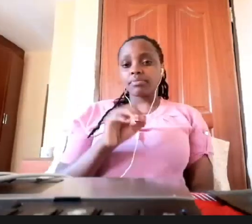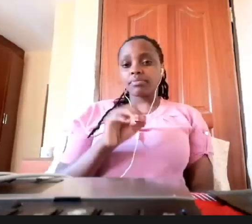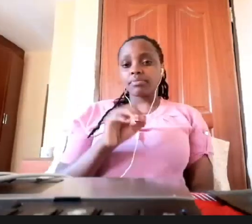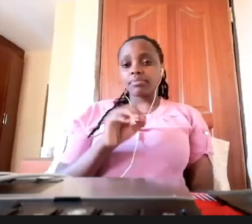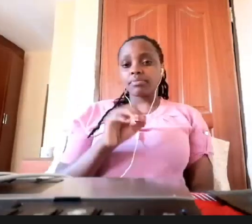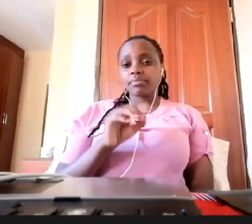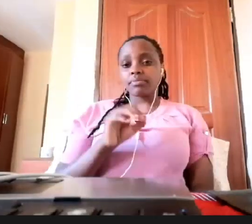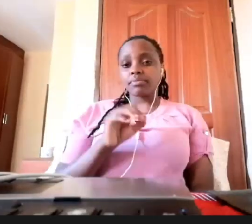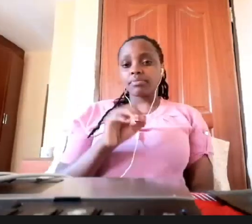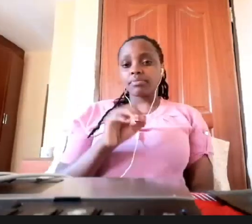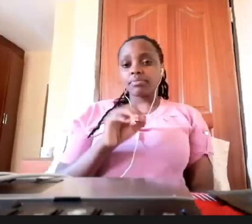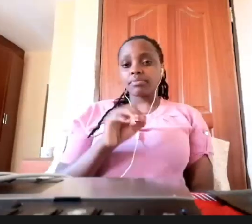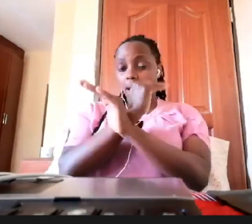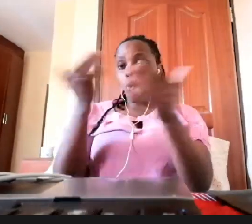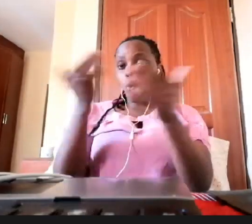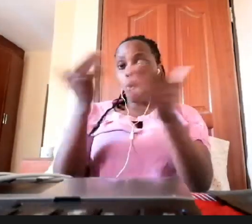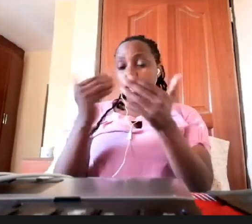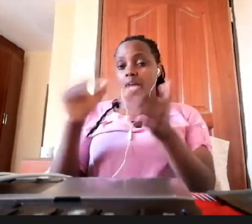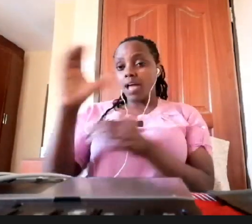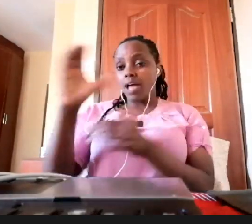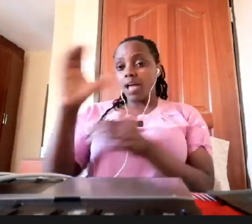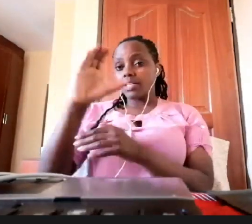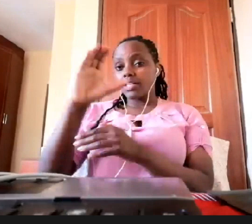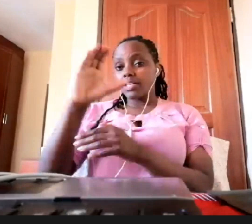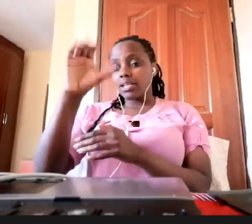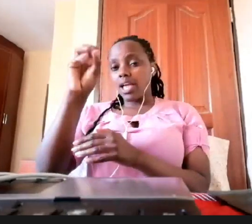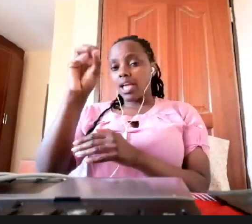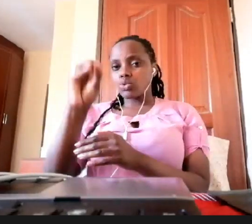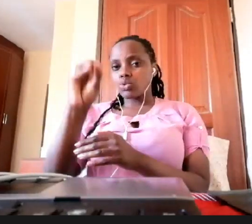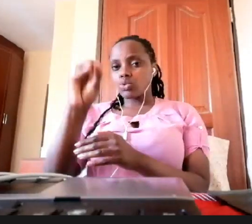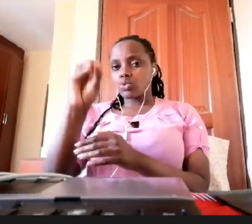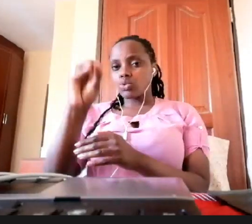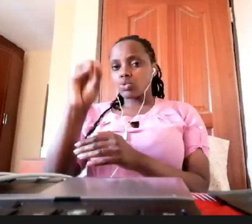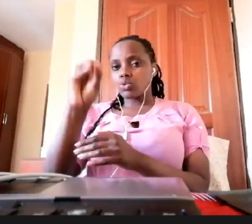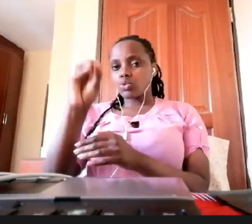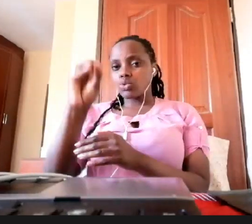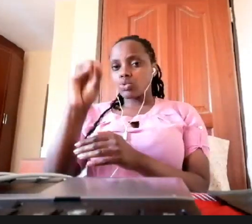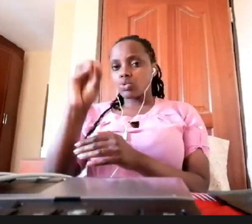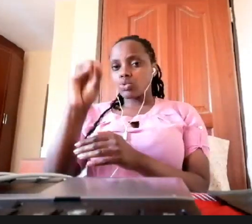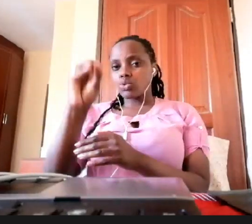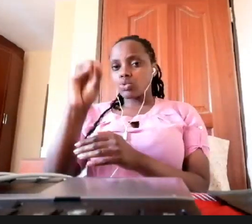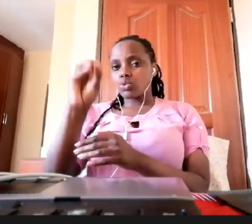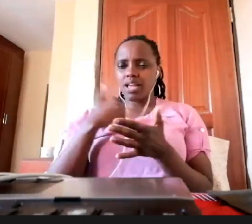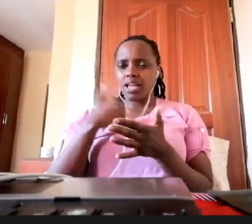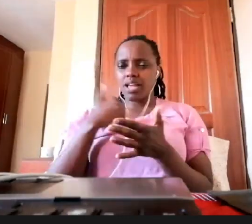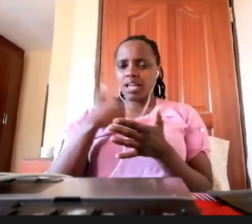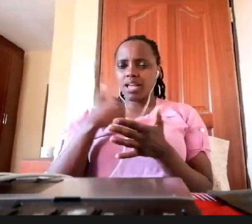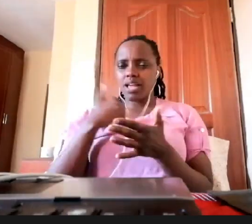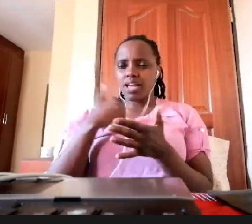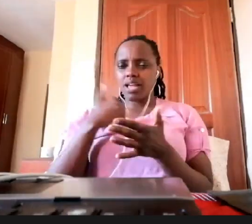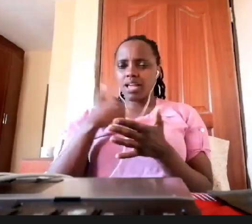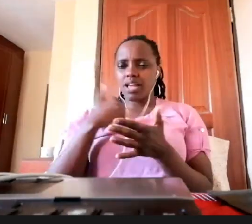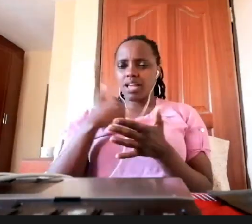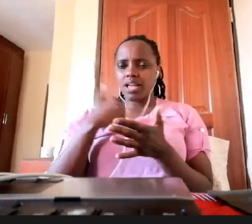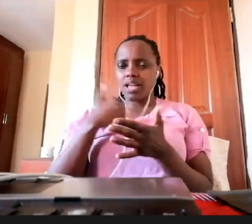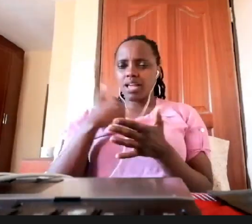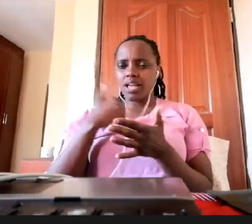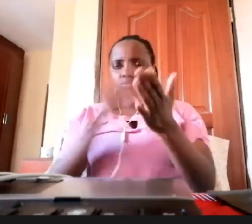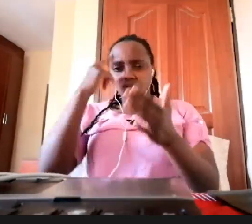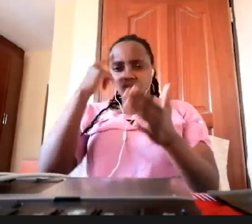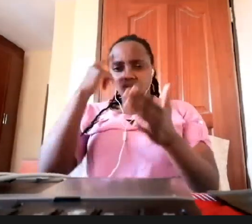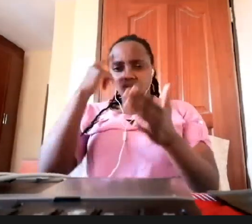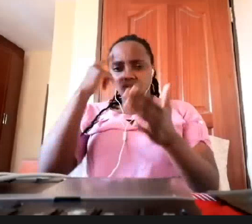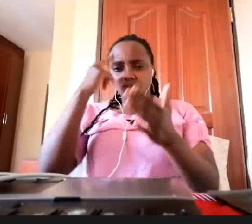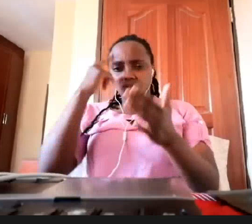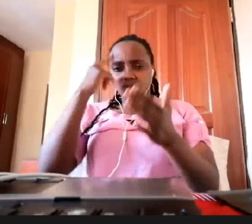society organizations have actually printed out and published the concluding observations and recommendations of the committee. This could